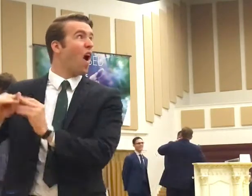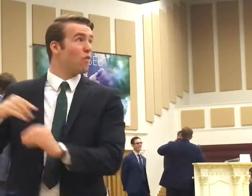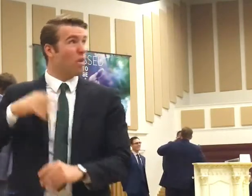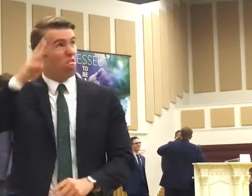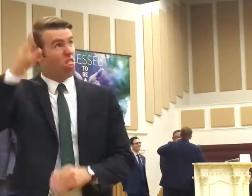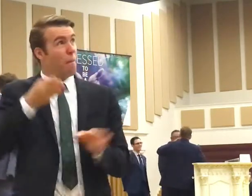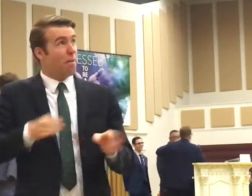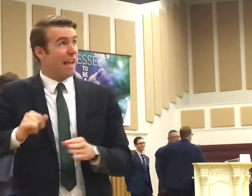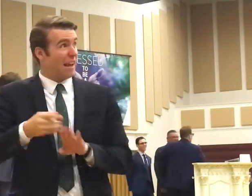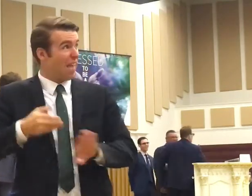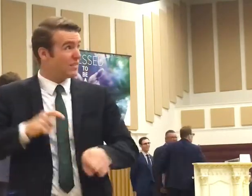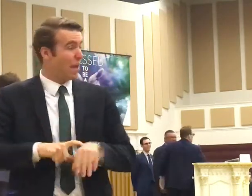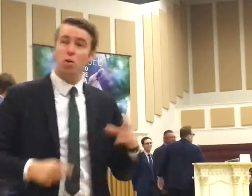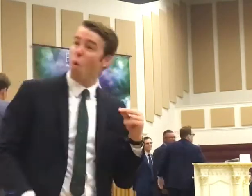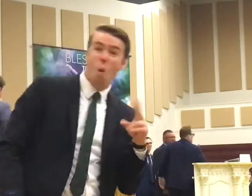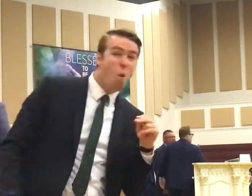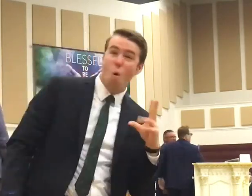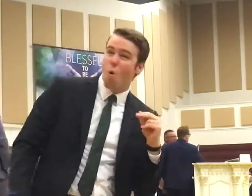somewhere.